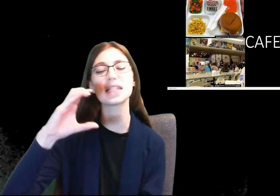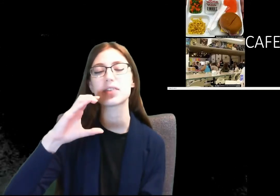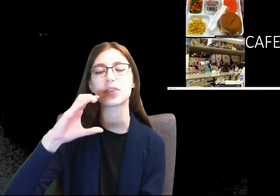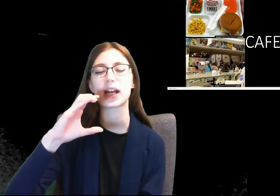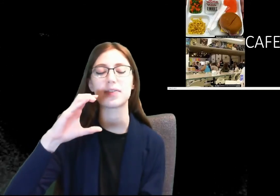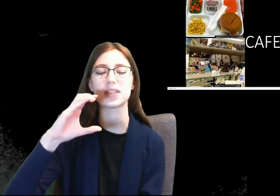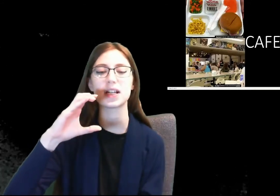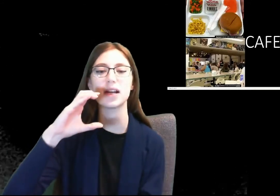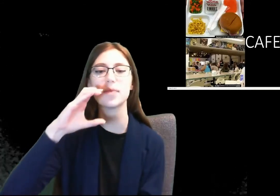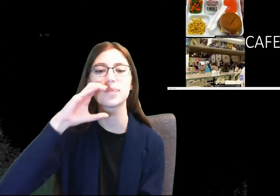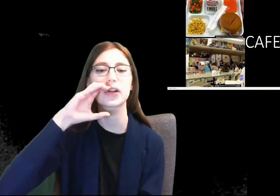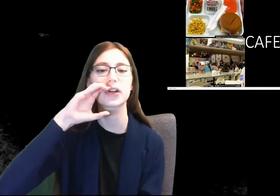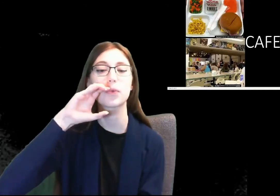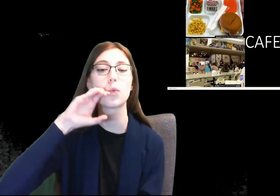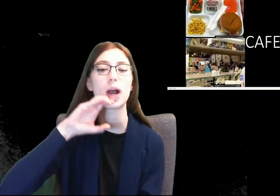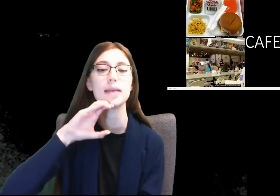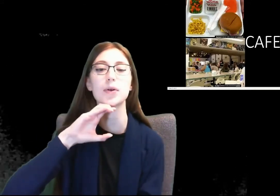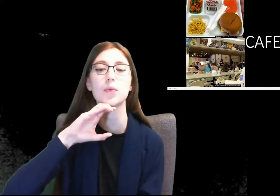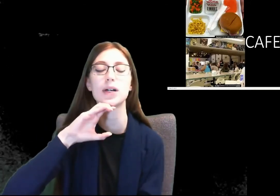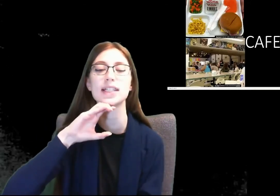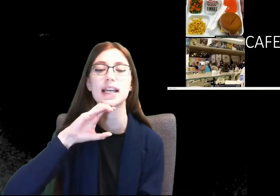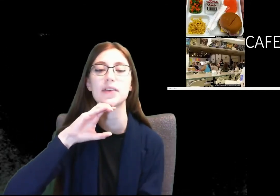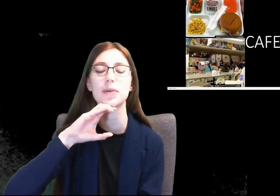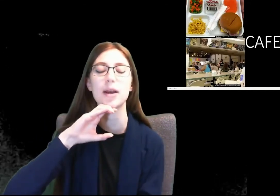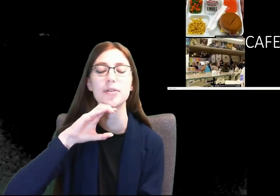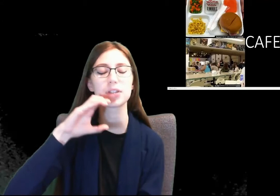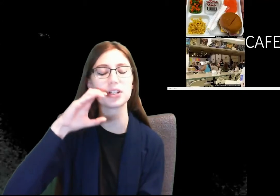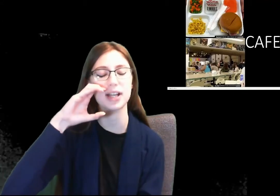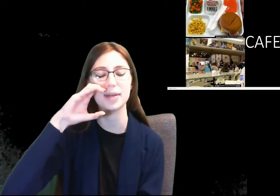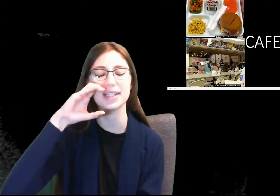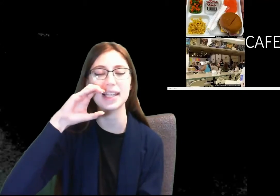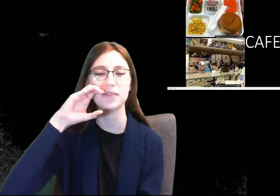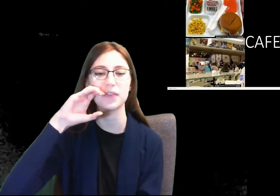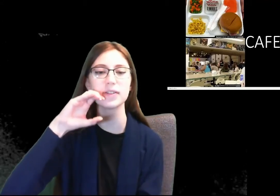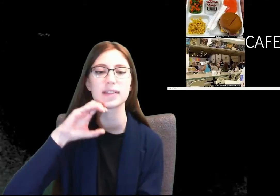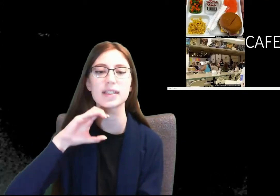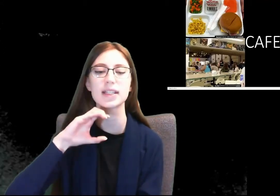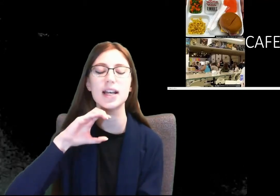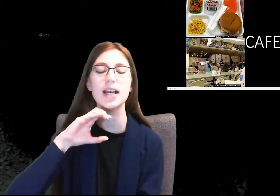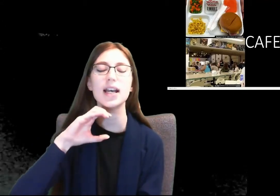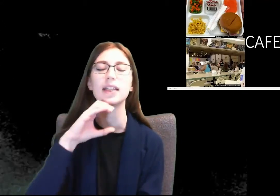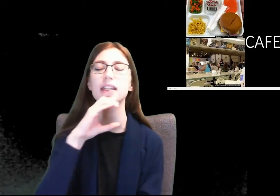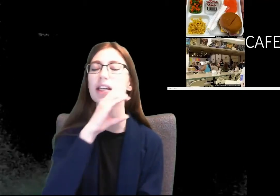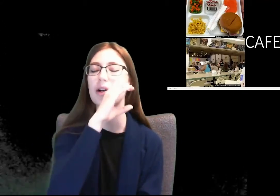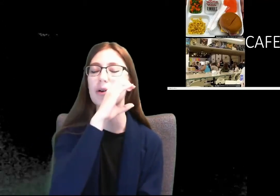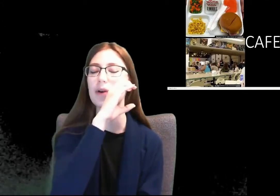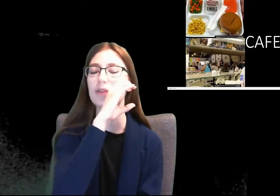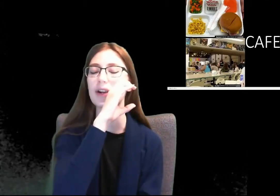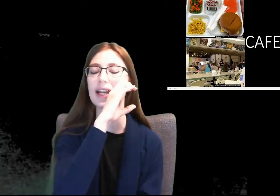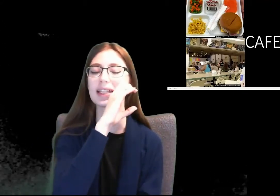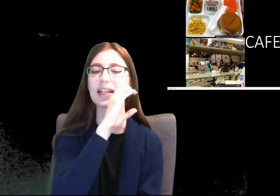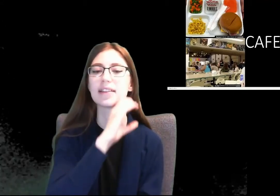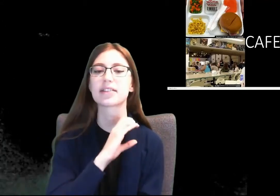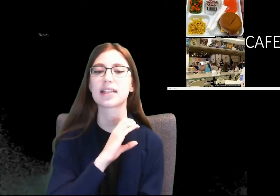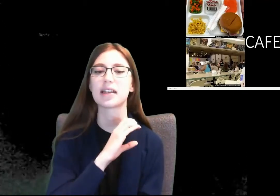for cafeteria. You're going to wipe one side of your mouth, your dominant side first, and then go over and get the other side of your